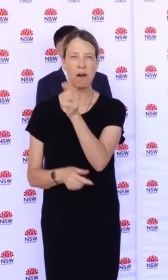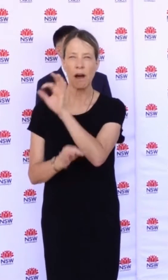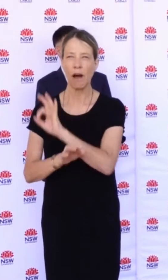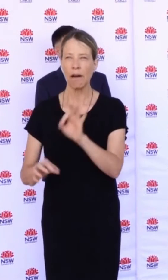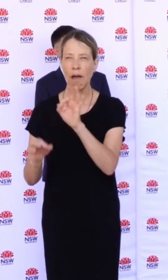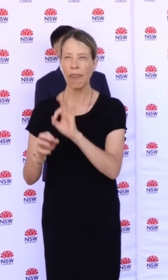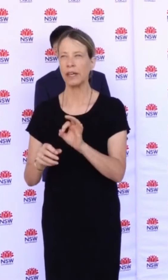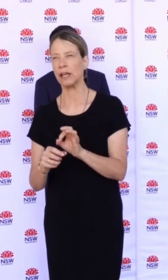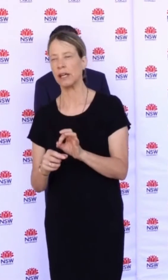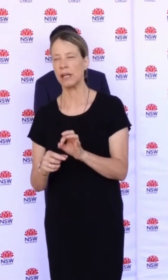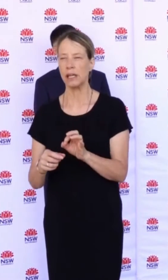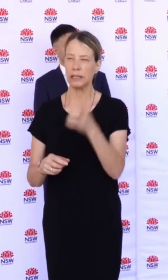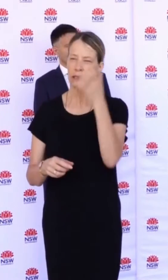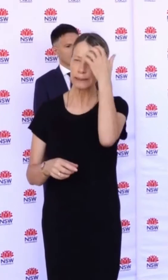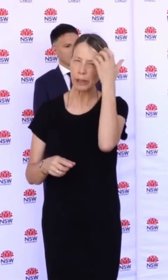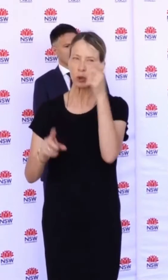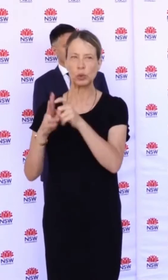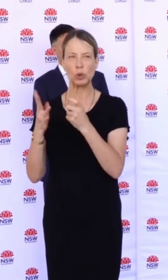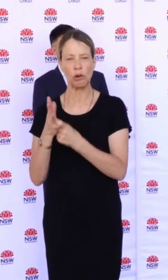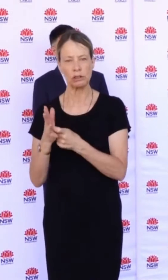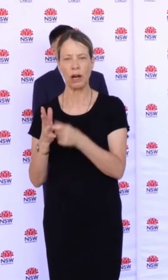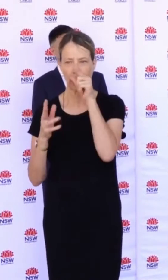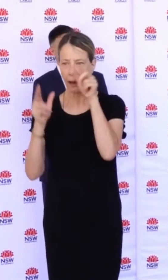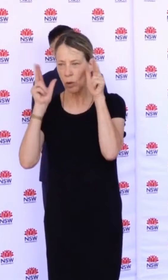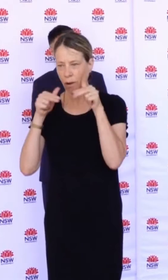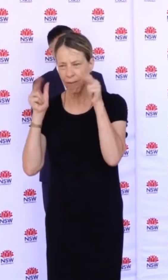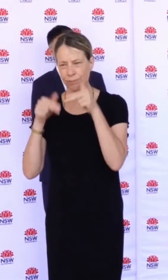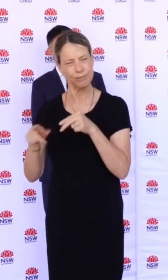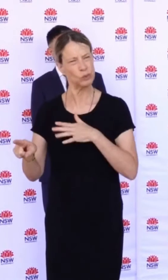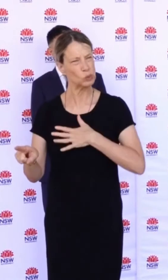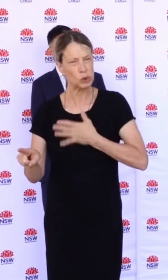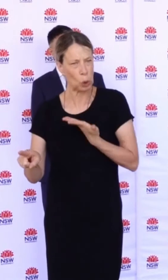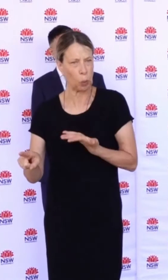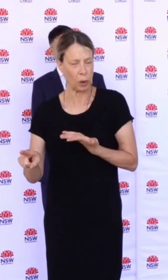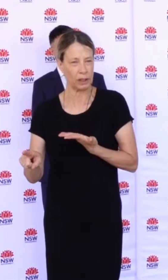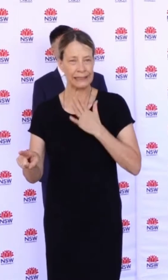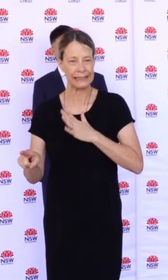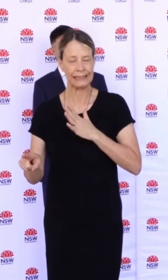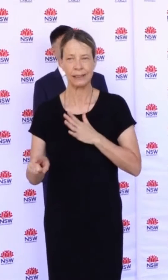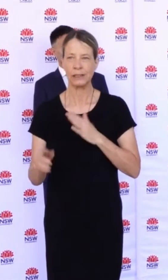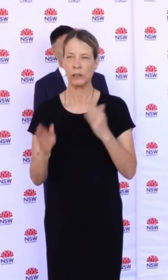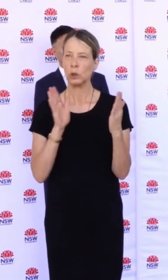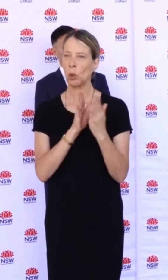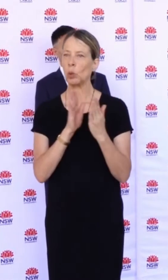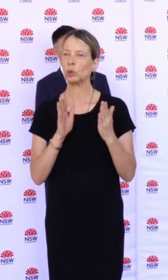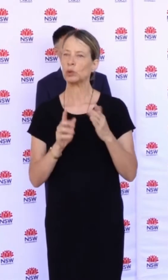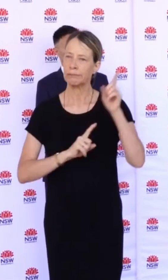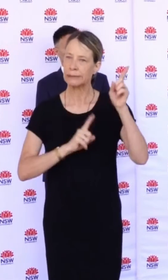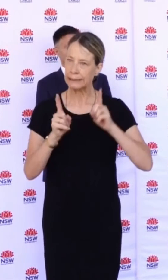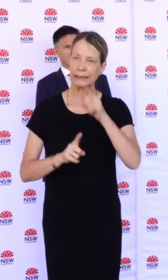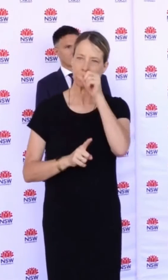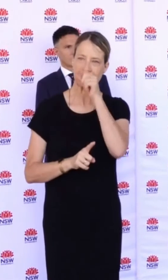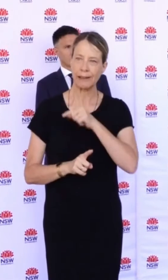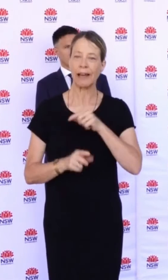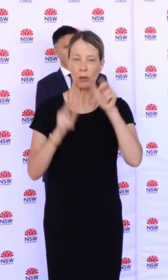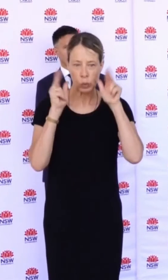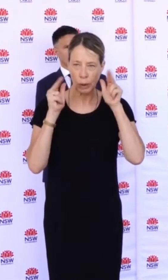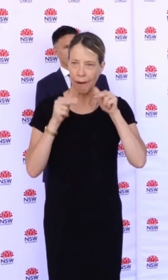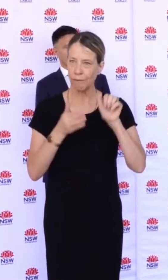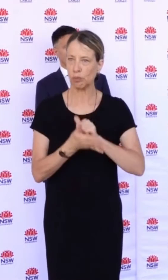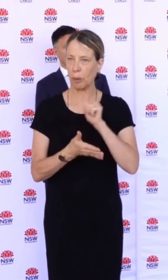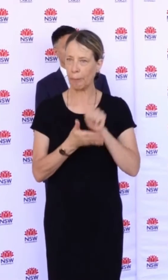preeminent specialists available to look after people who may end up with COVID. Of course, that system has